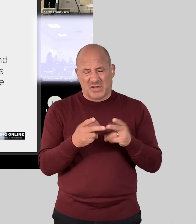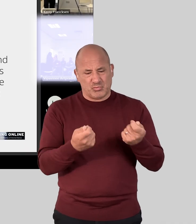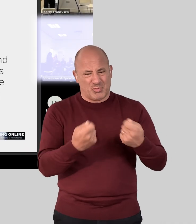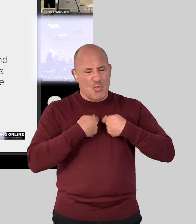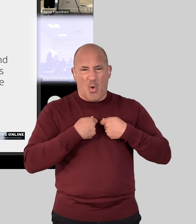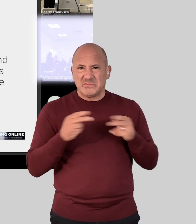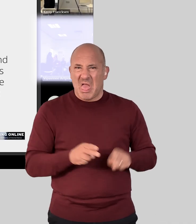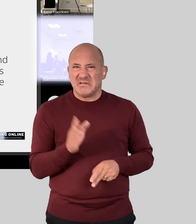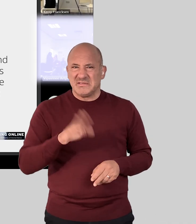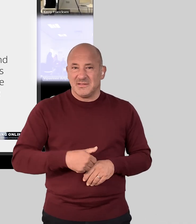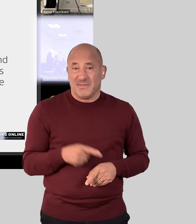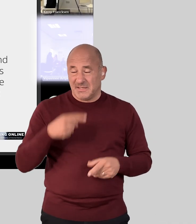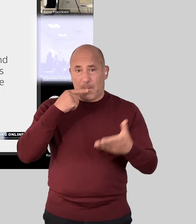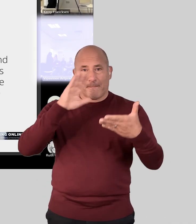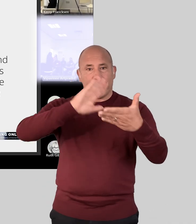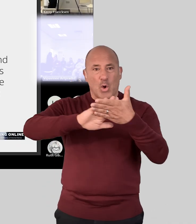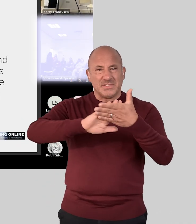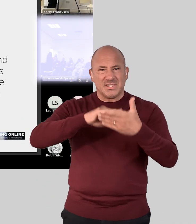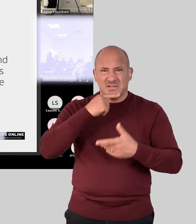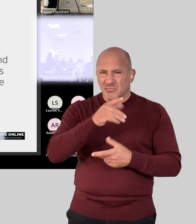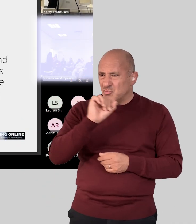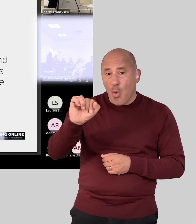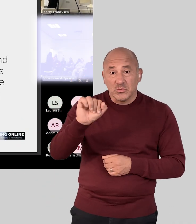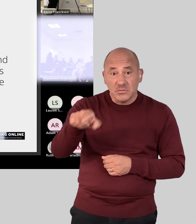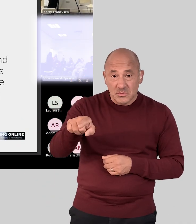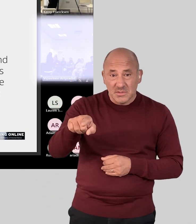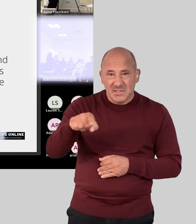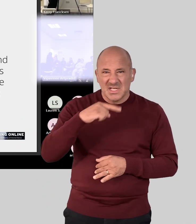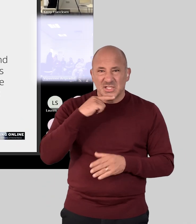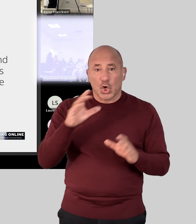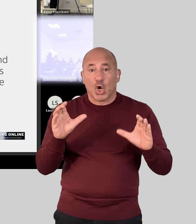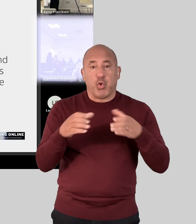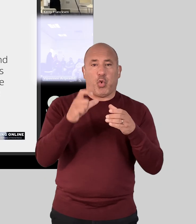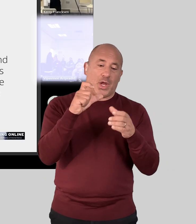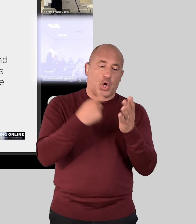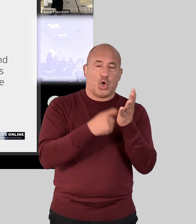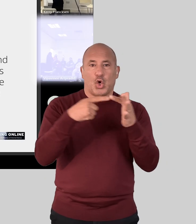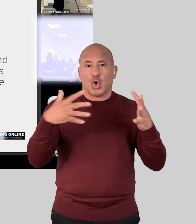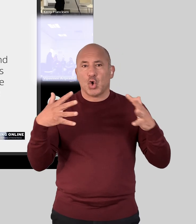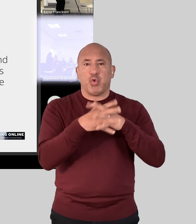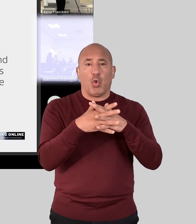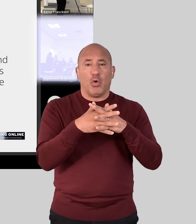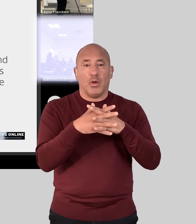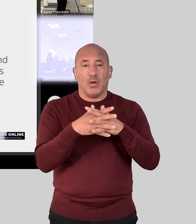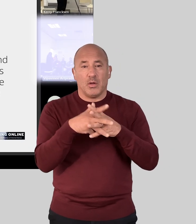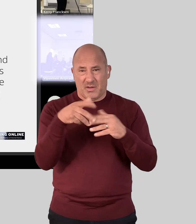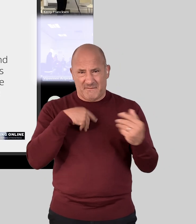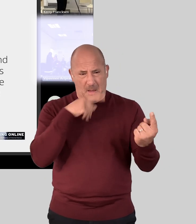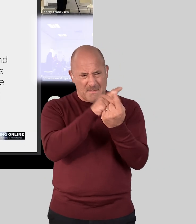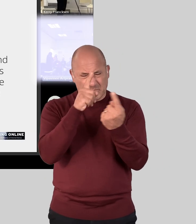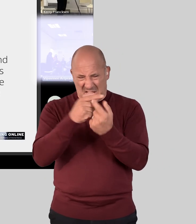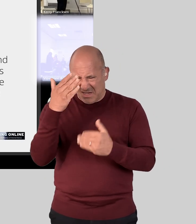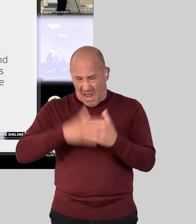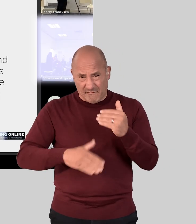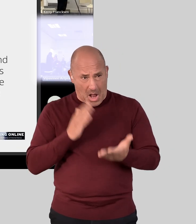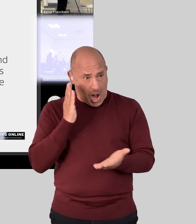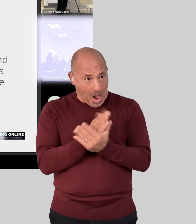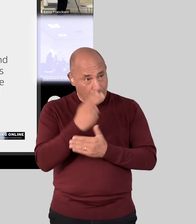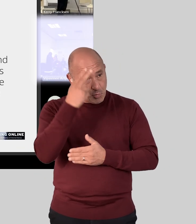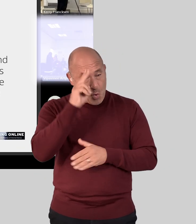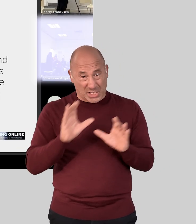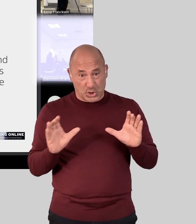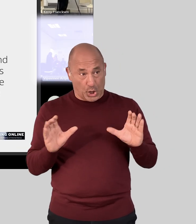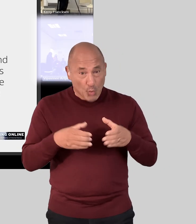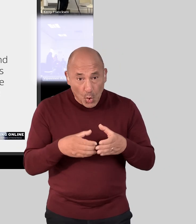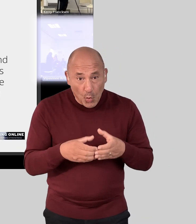less reward. And this, there's, I think, is that yours, Lauren? It says crew, could